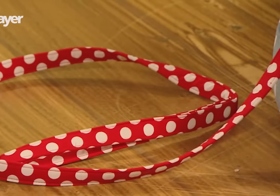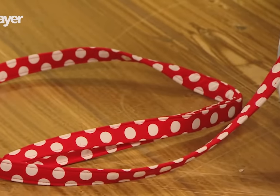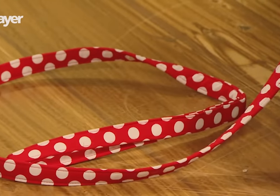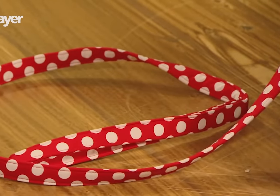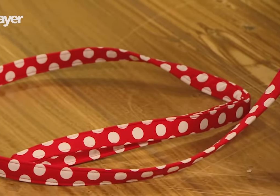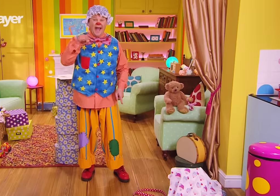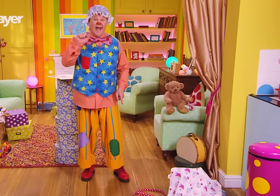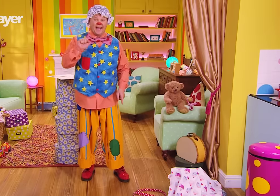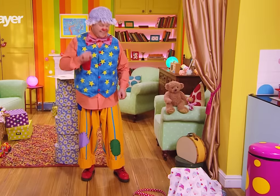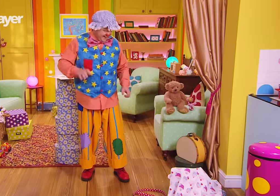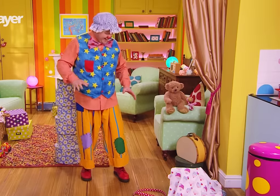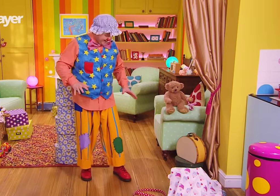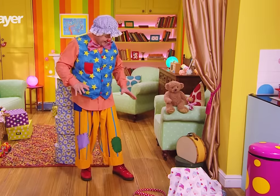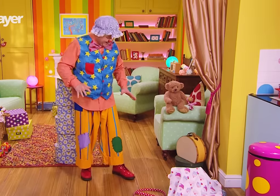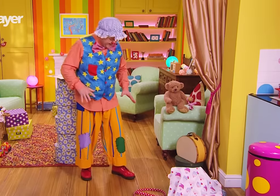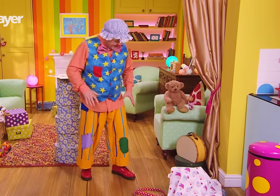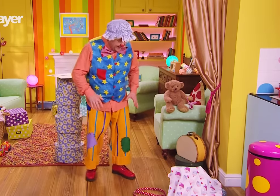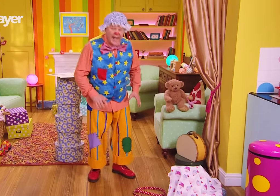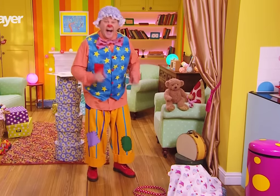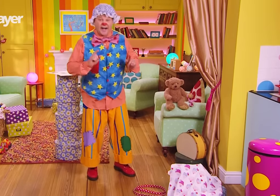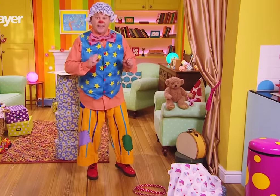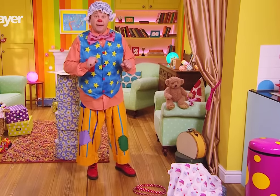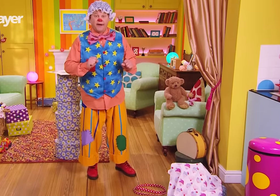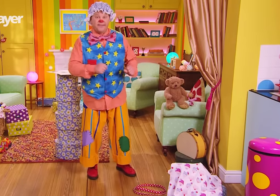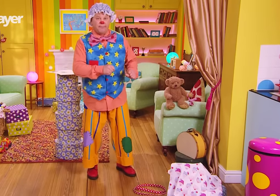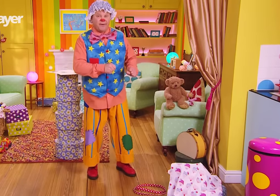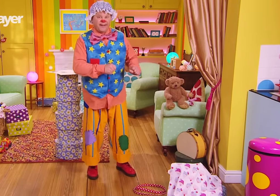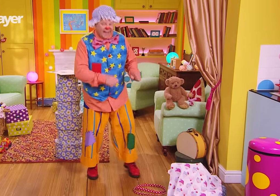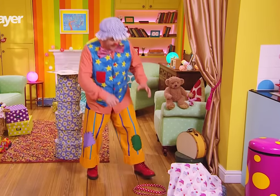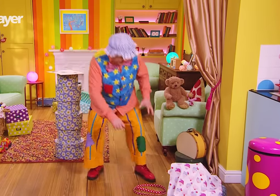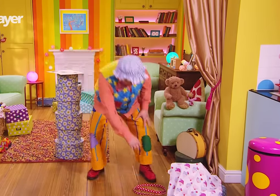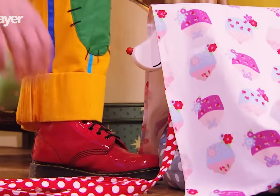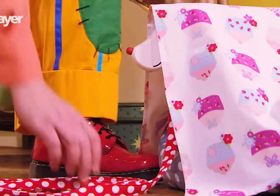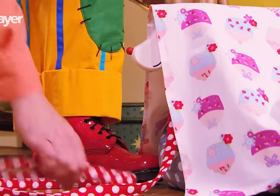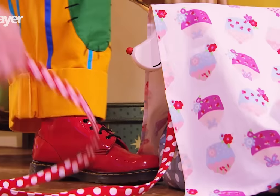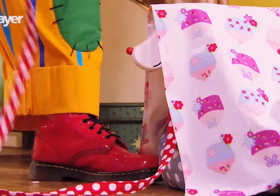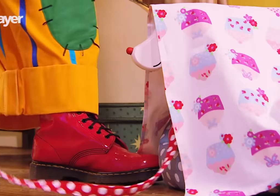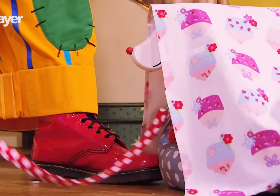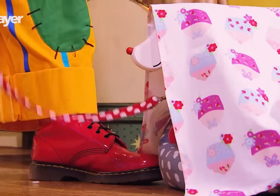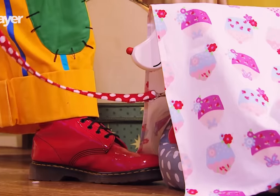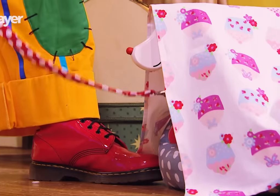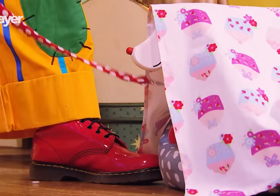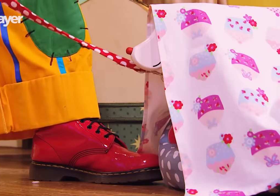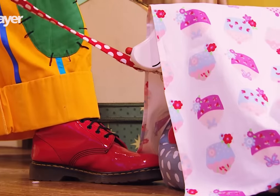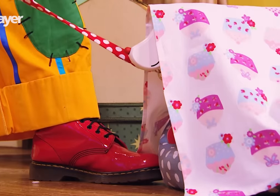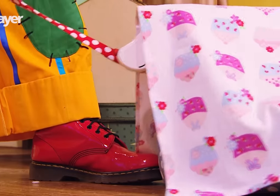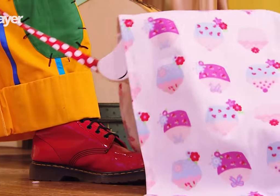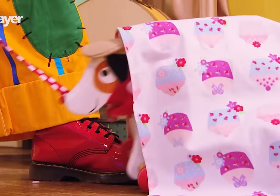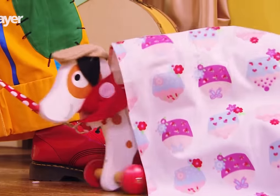Oh, yes. I think I'm going to pull it out. Be careful, Mr. Tumble. Come on,